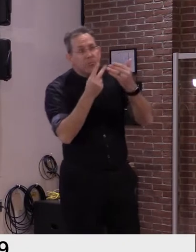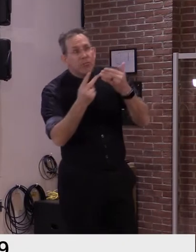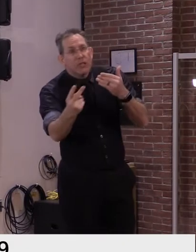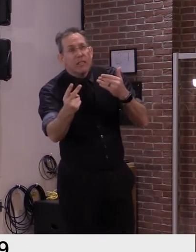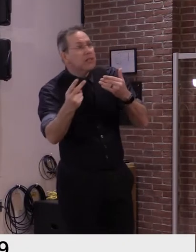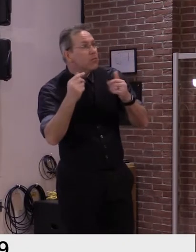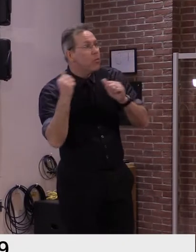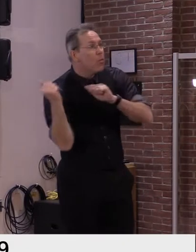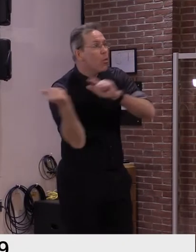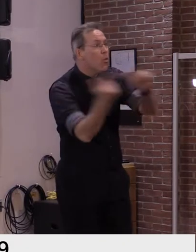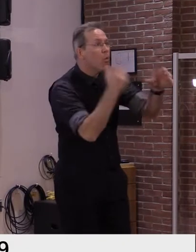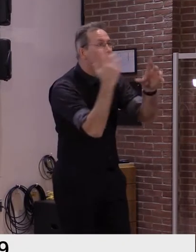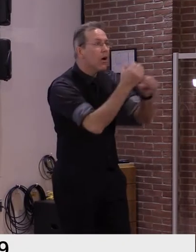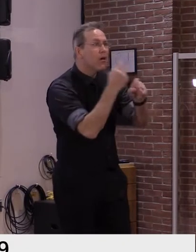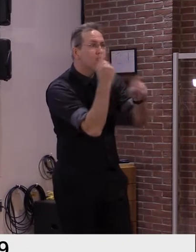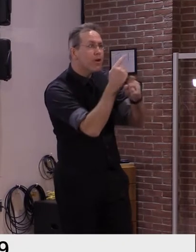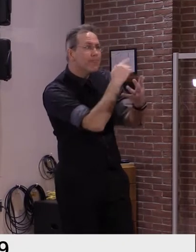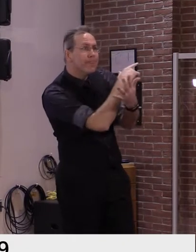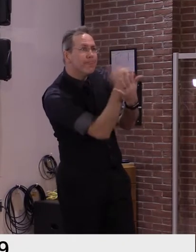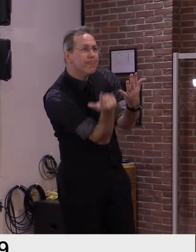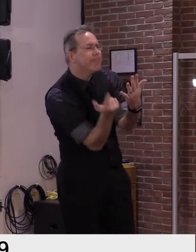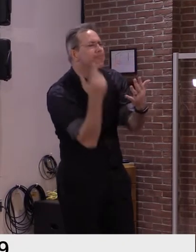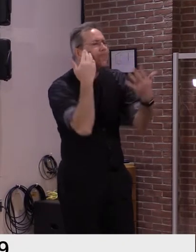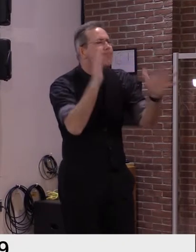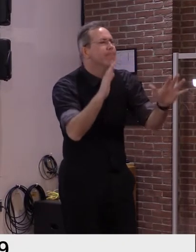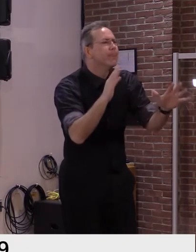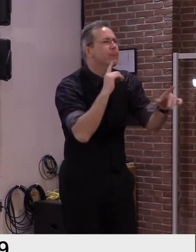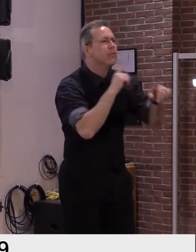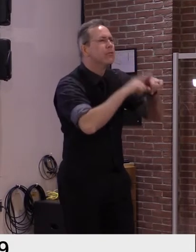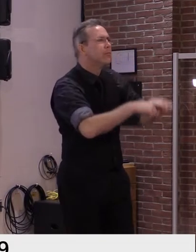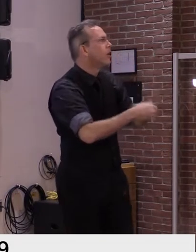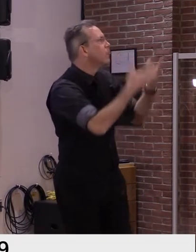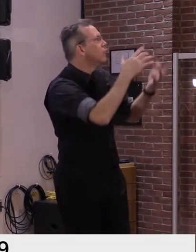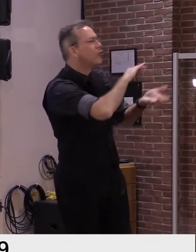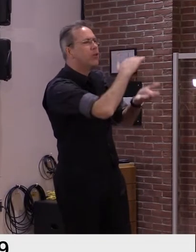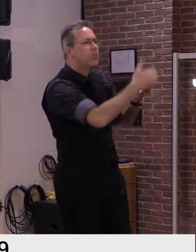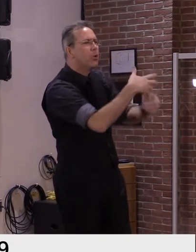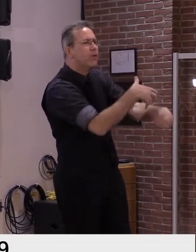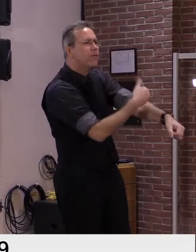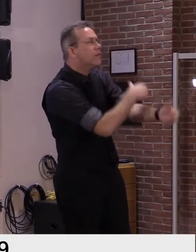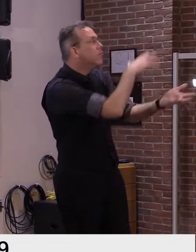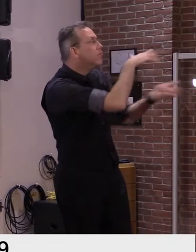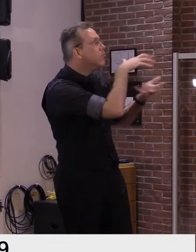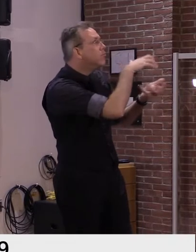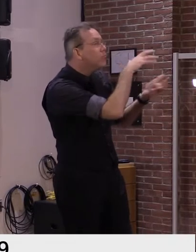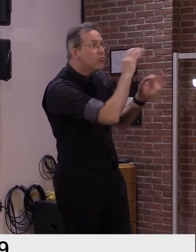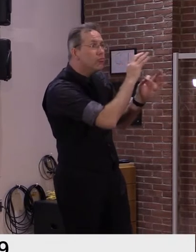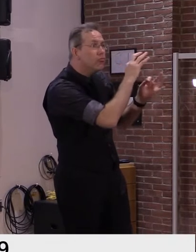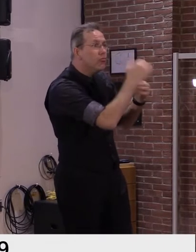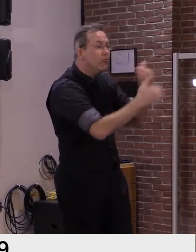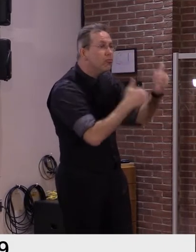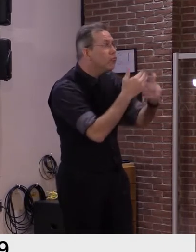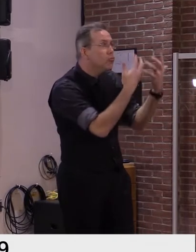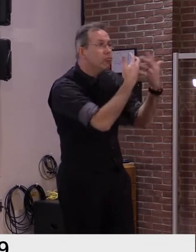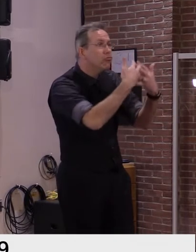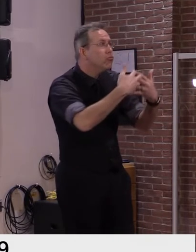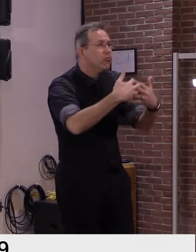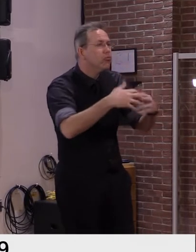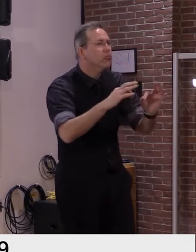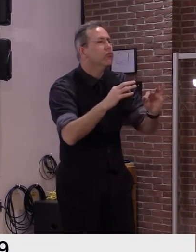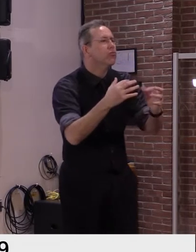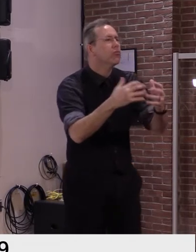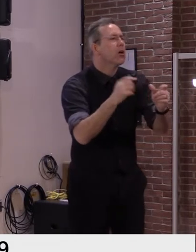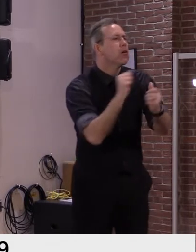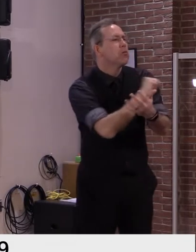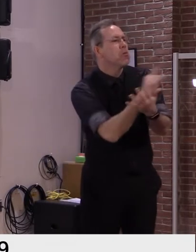eligible as the supplies increase, we will see eligibility expand in the months ahead. Of course,